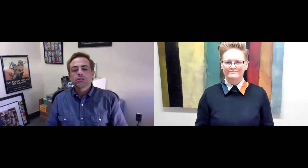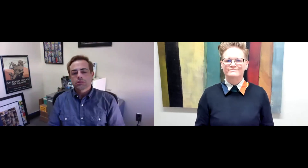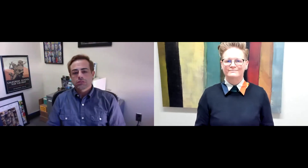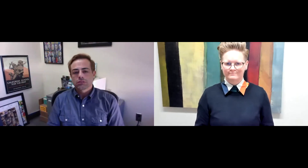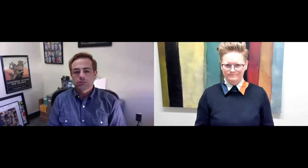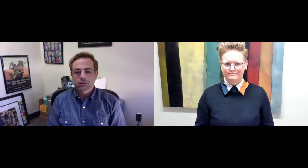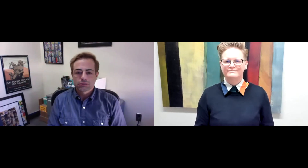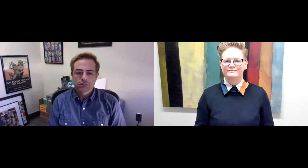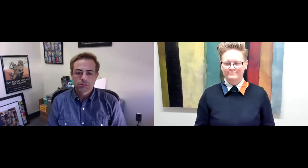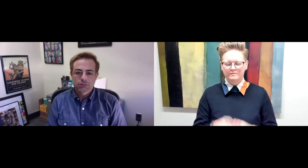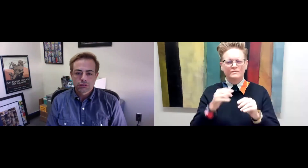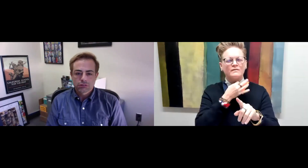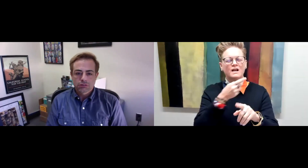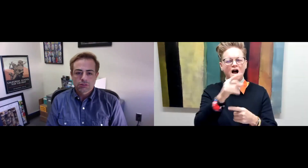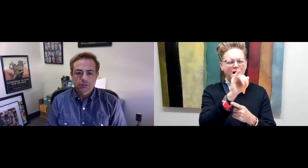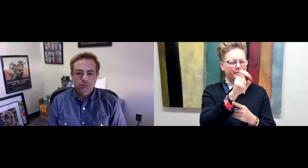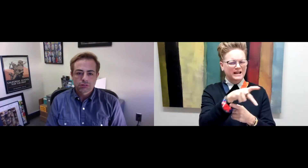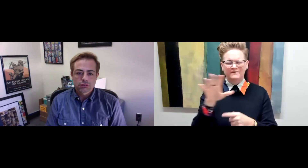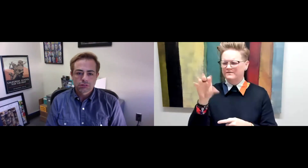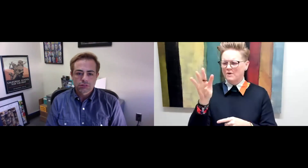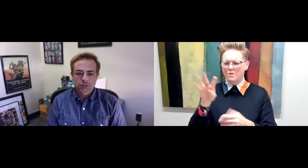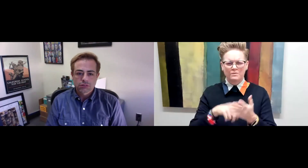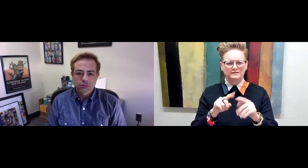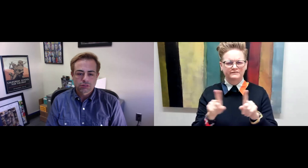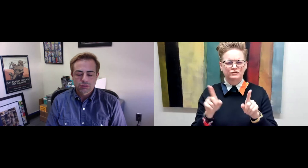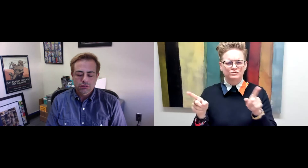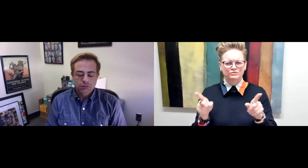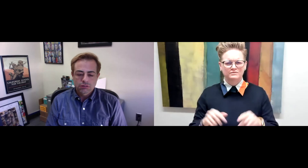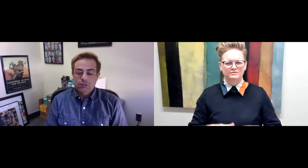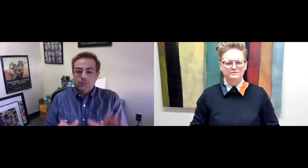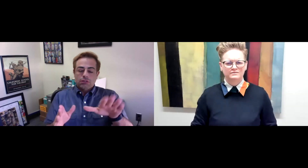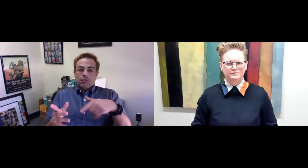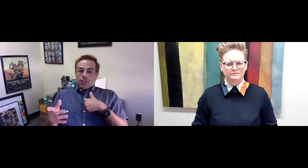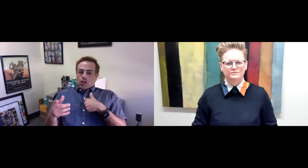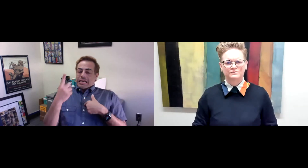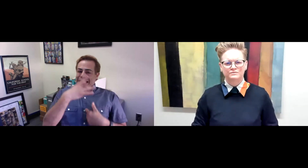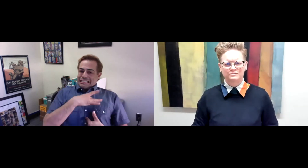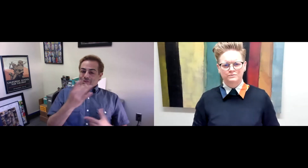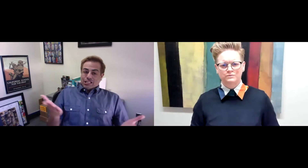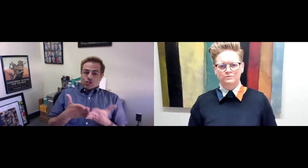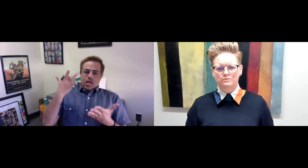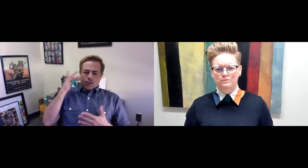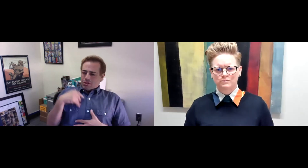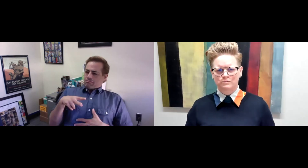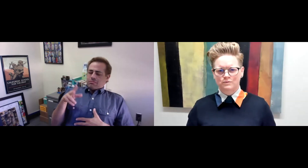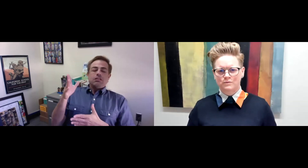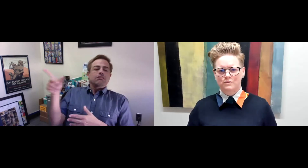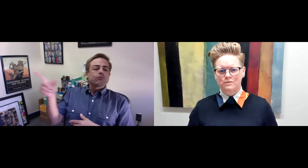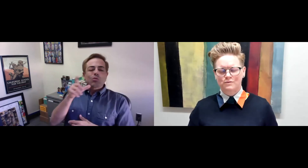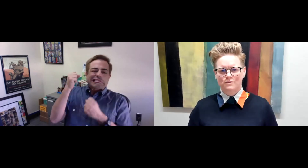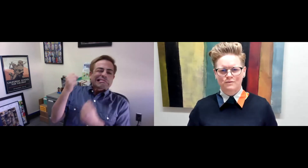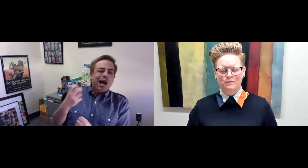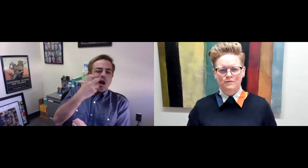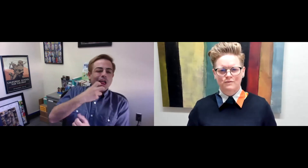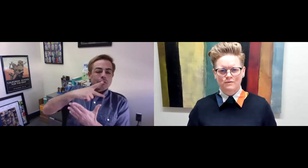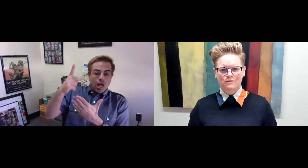your deaf kid might want to go to a deaf school or college. So what's the difference between IEPs and 504s? So it's interesting